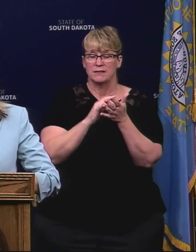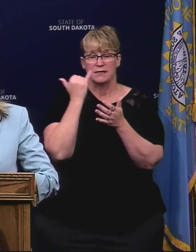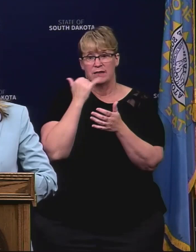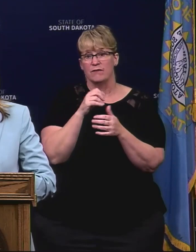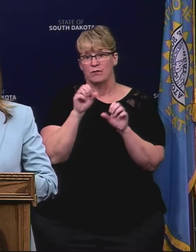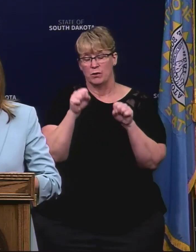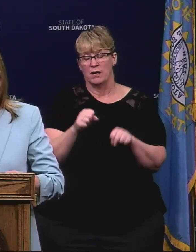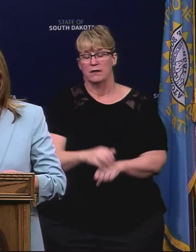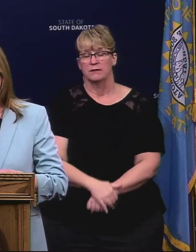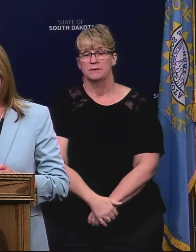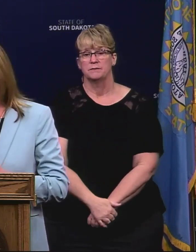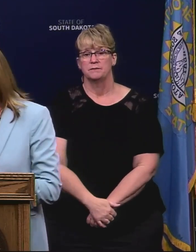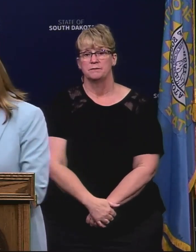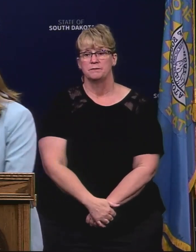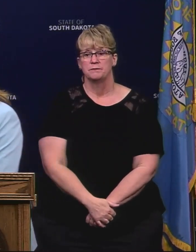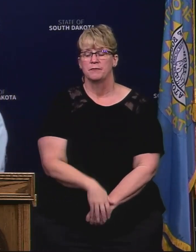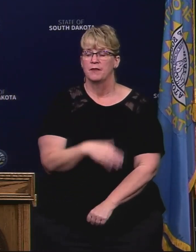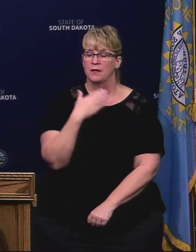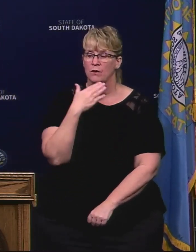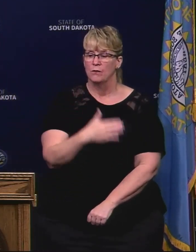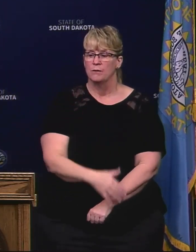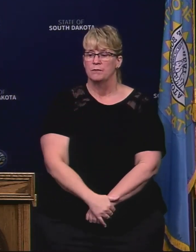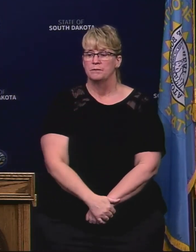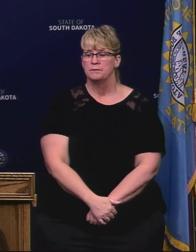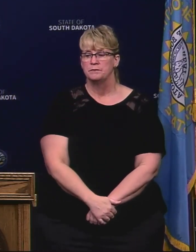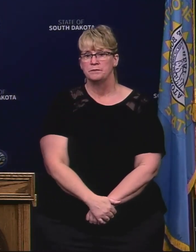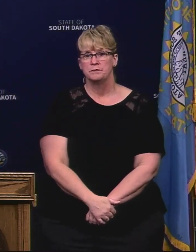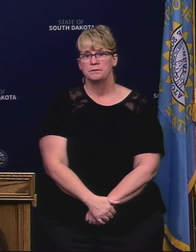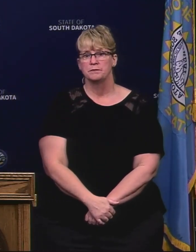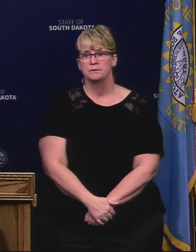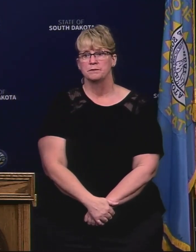case. Thank you.